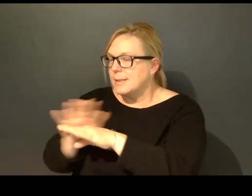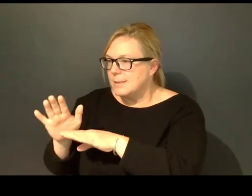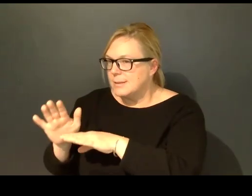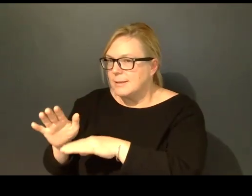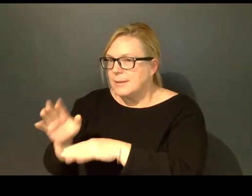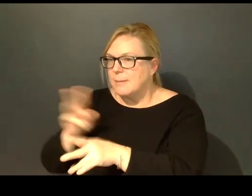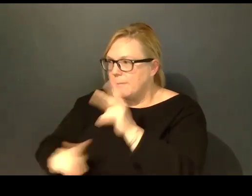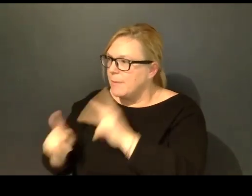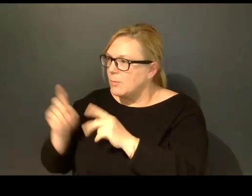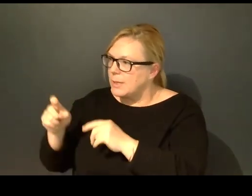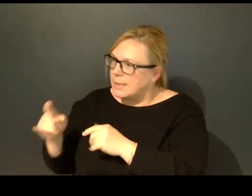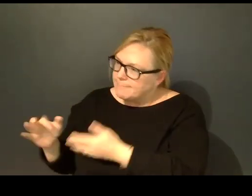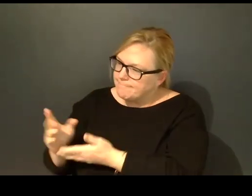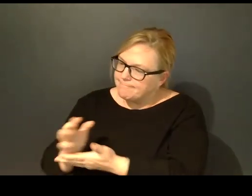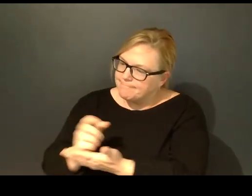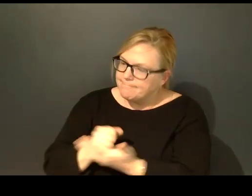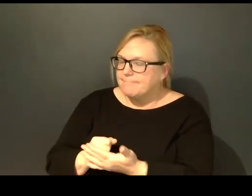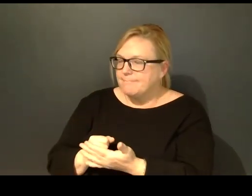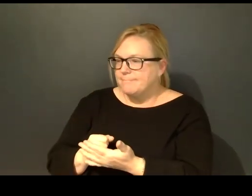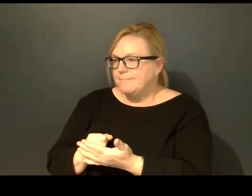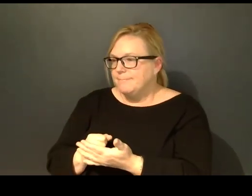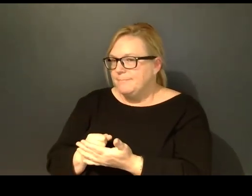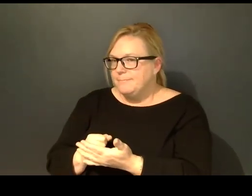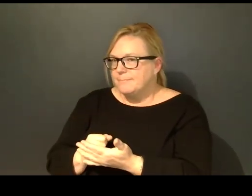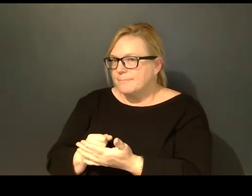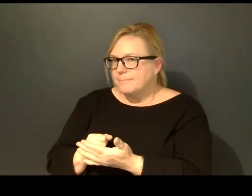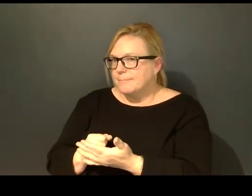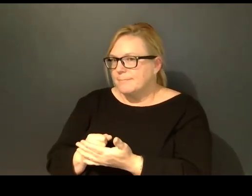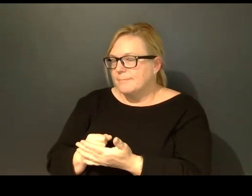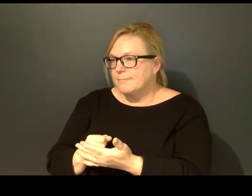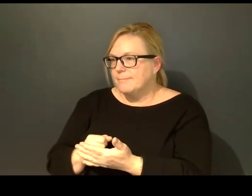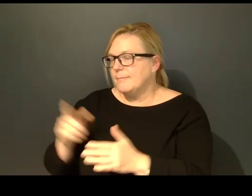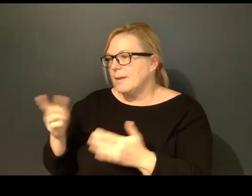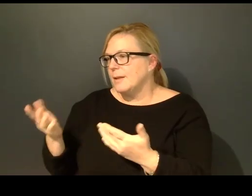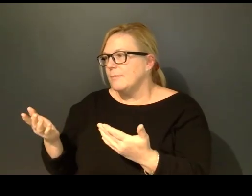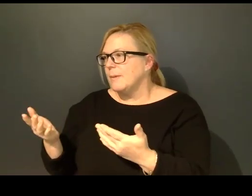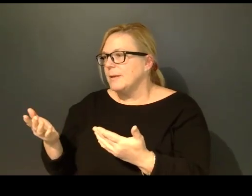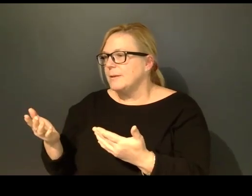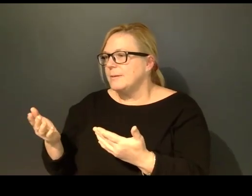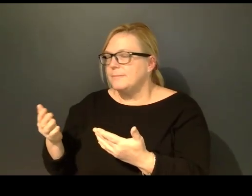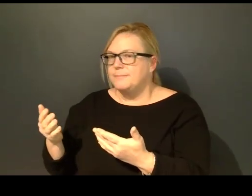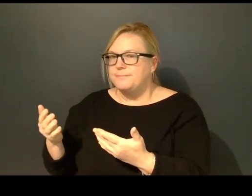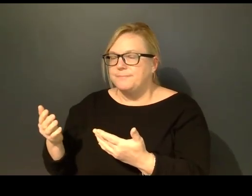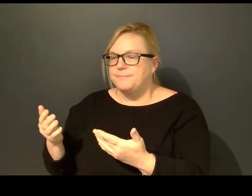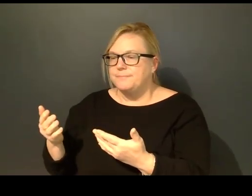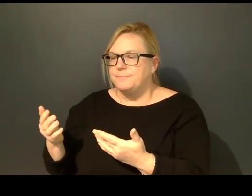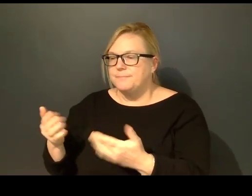to make money, right? Hmm. Perhaps to upgrade or some perks, you would